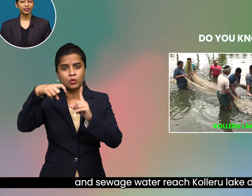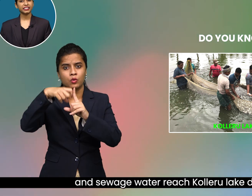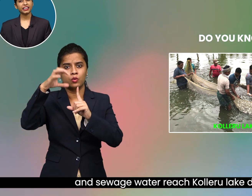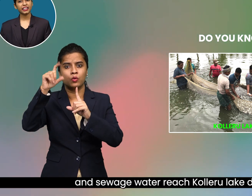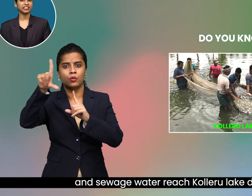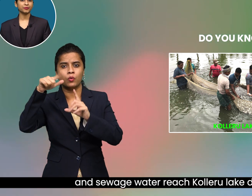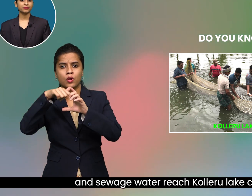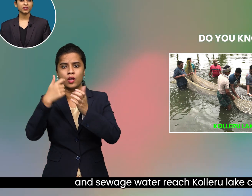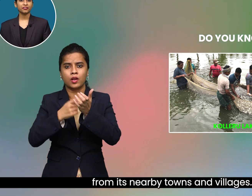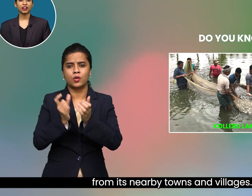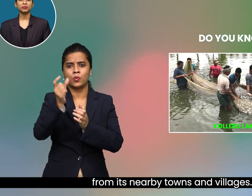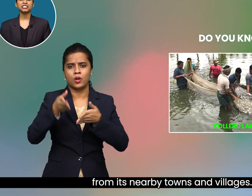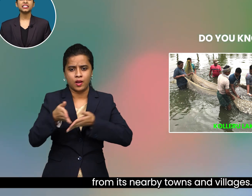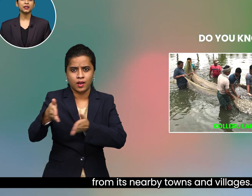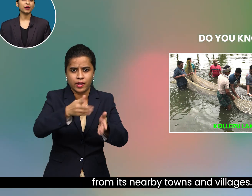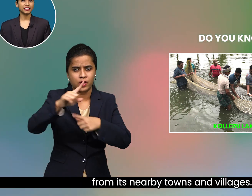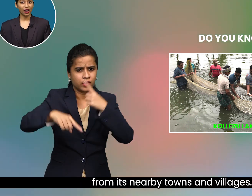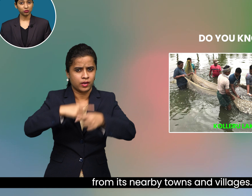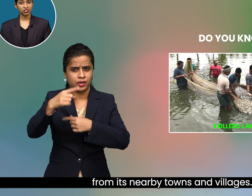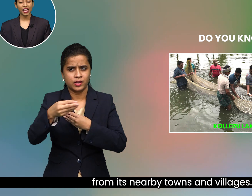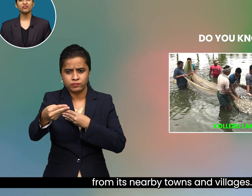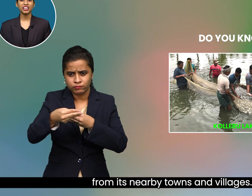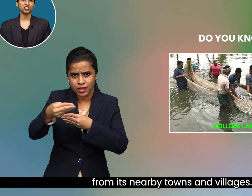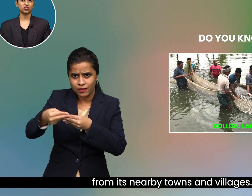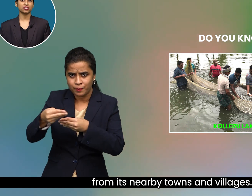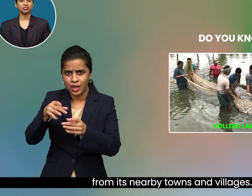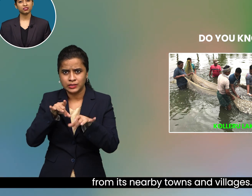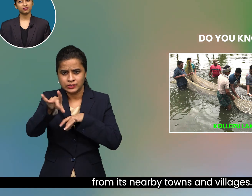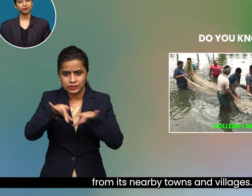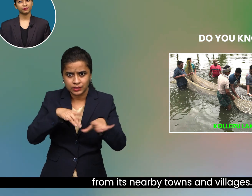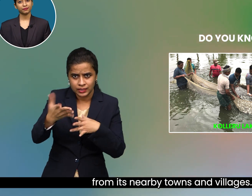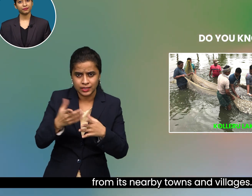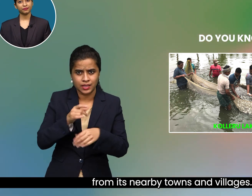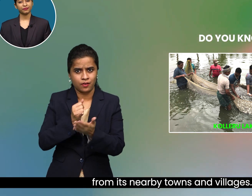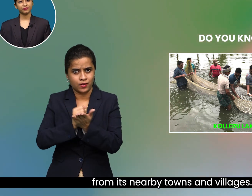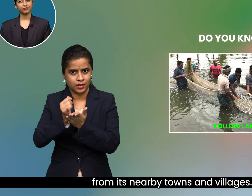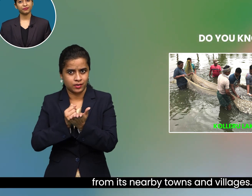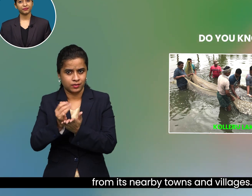Lake daily from its nearby towns and villages.